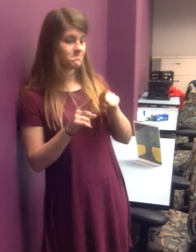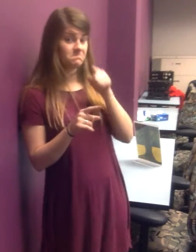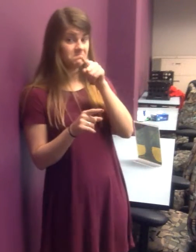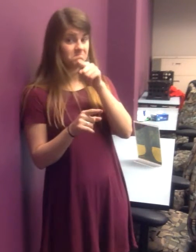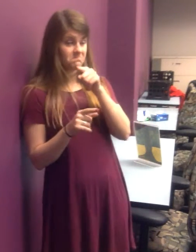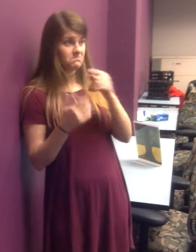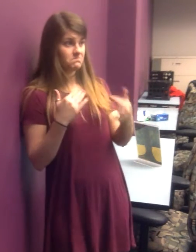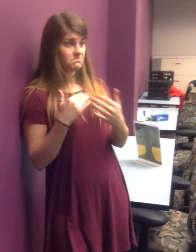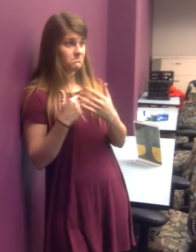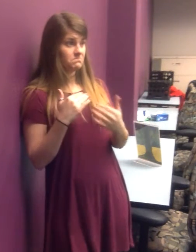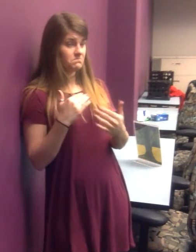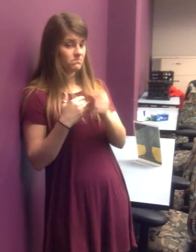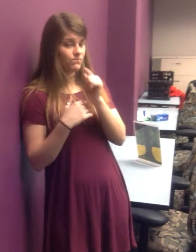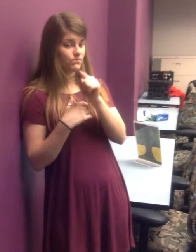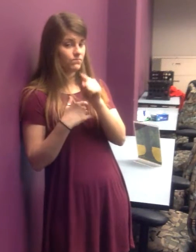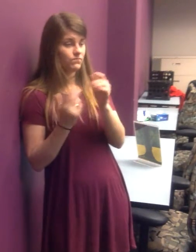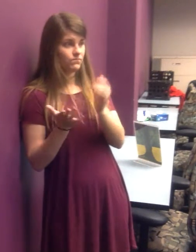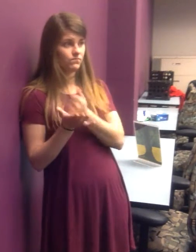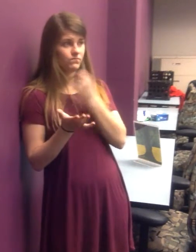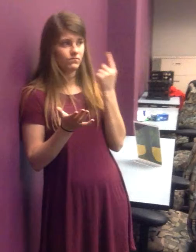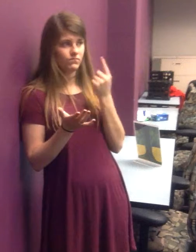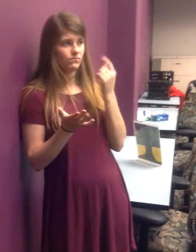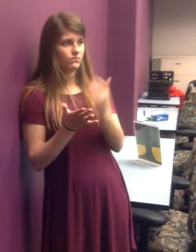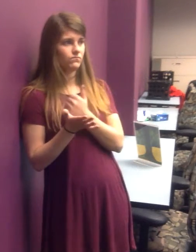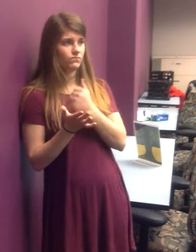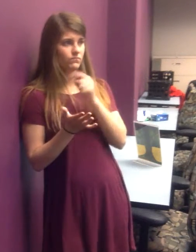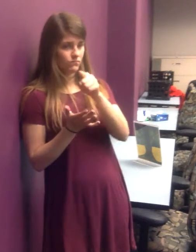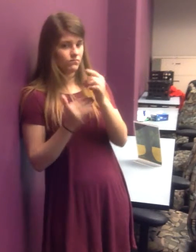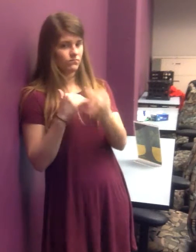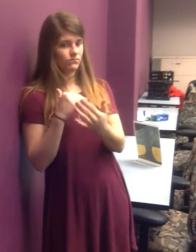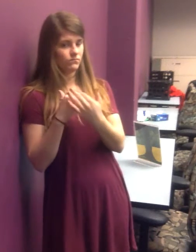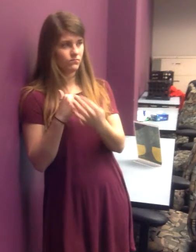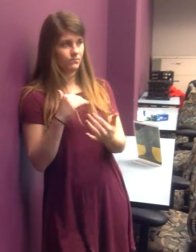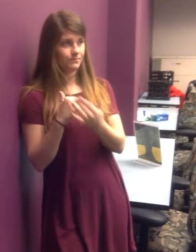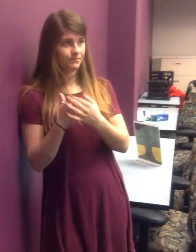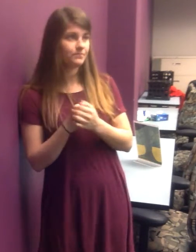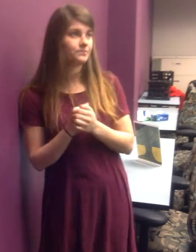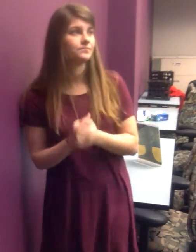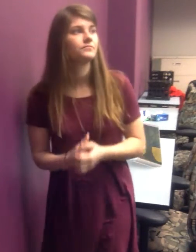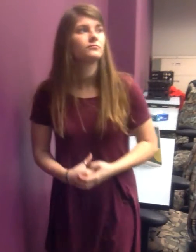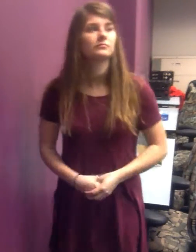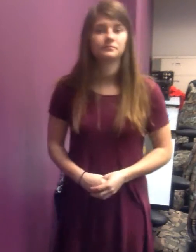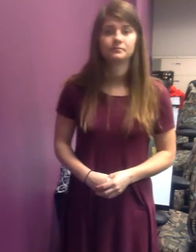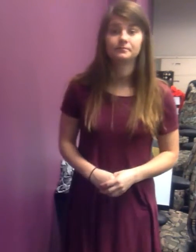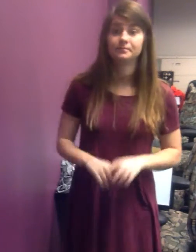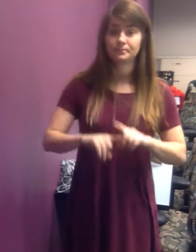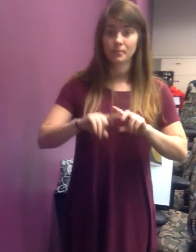But for now, back at the Heartland Conference in Chicago, they feel they're winning. Their campaign of alternative